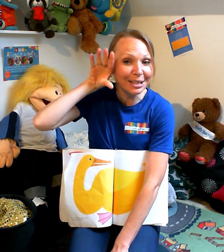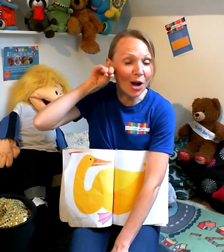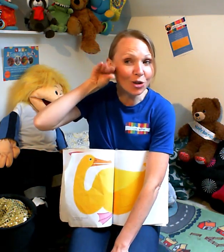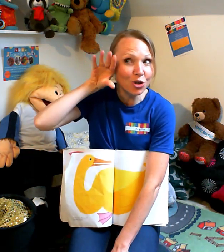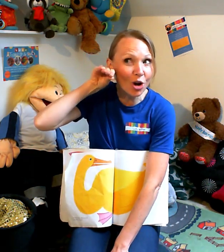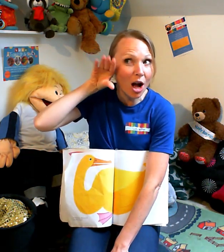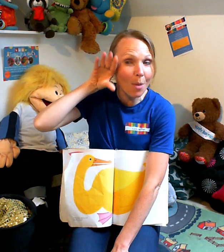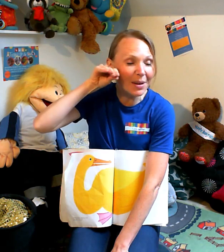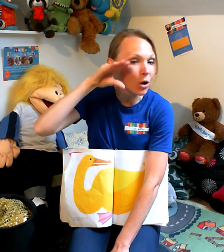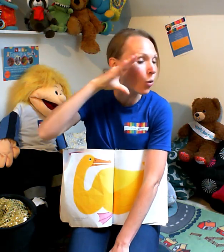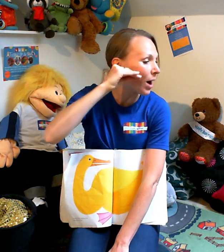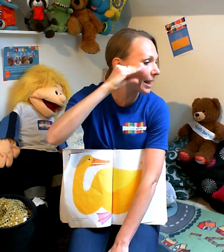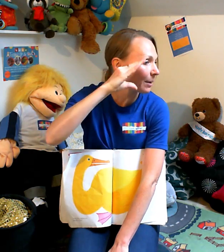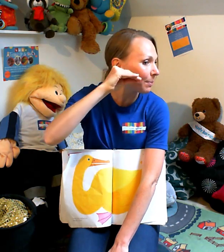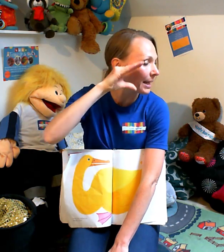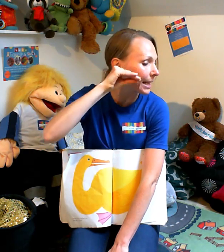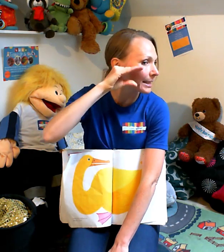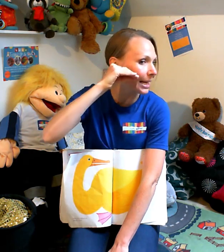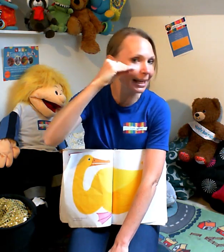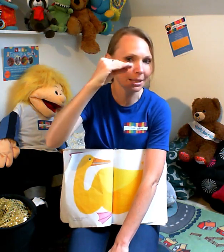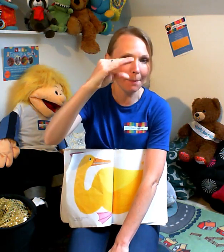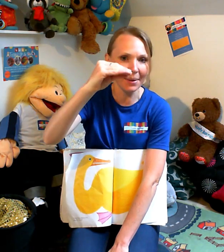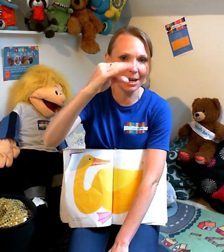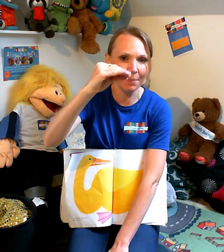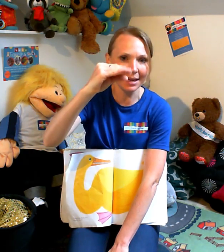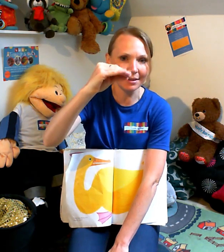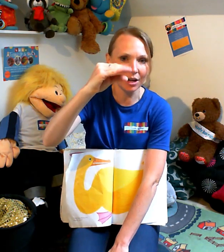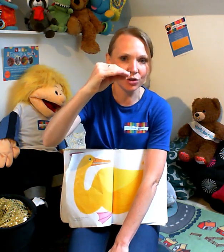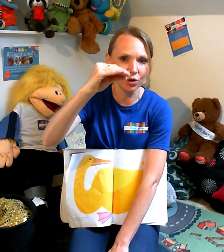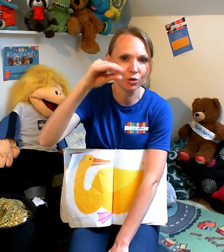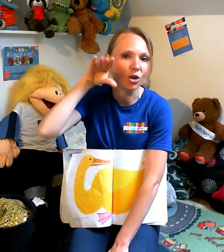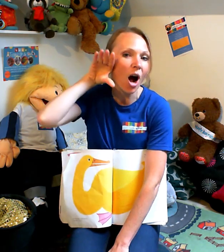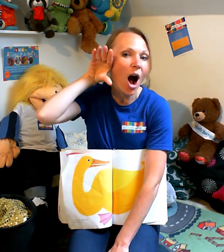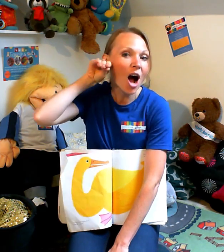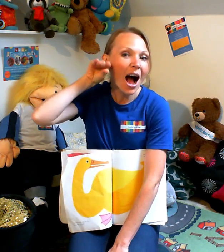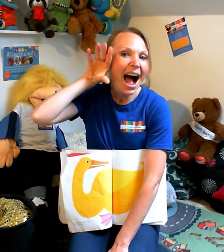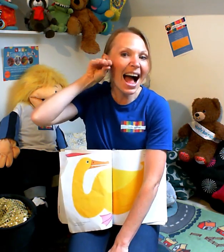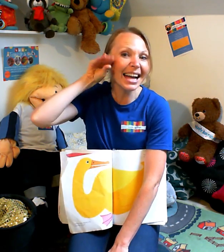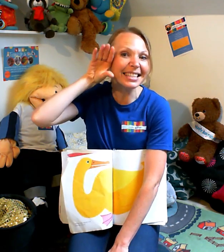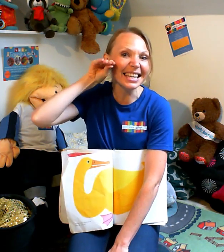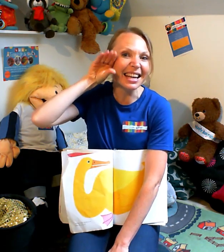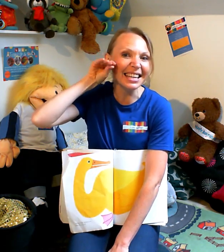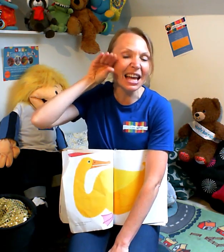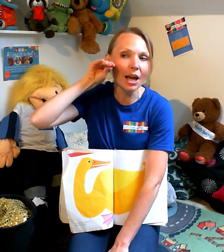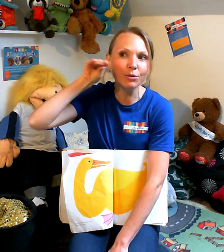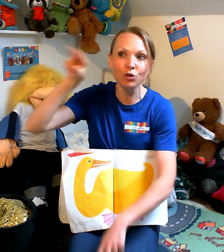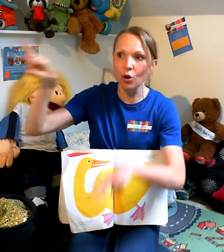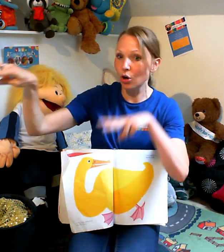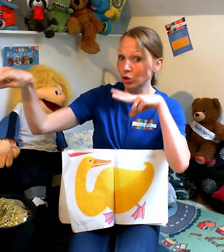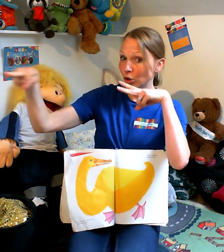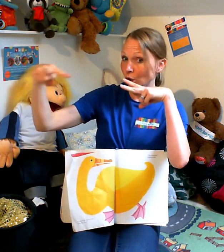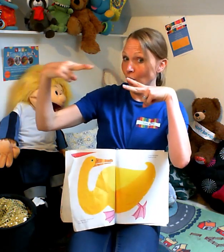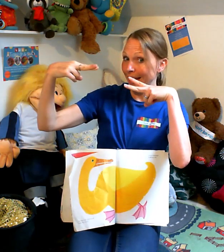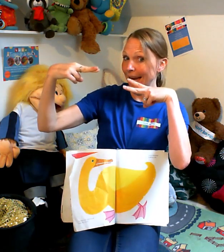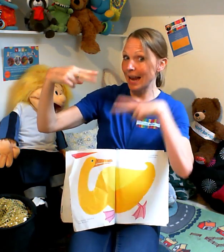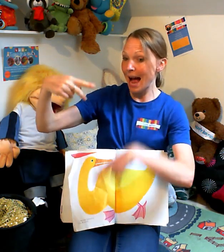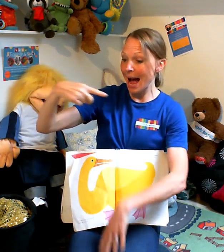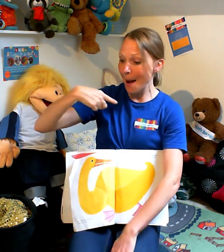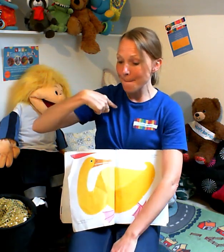our duck, our big quacking beak, isn't it? It's a big beak that a duck's got. I see a yellow duck looking at